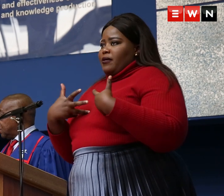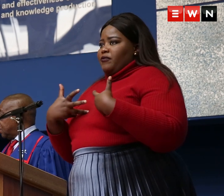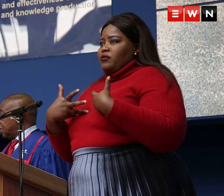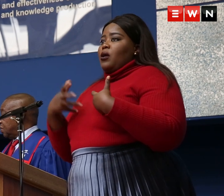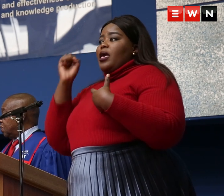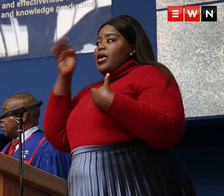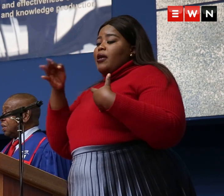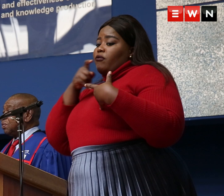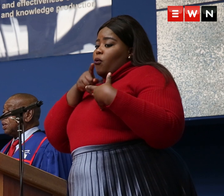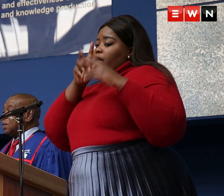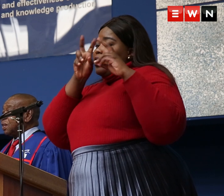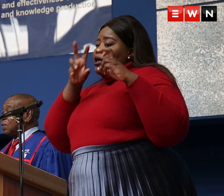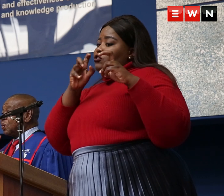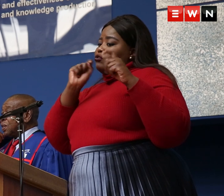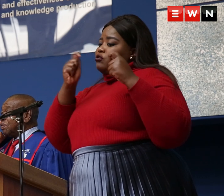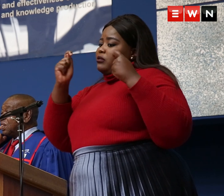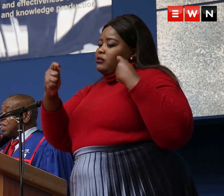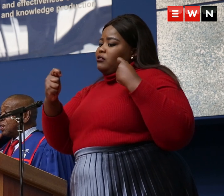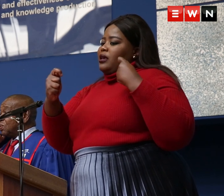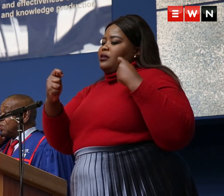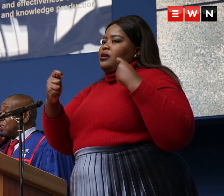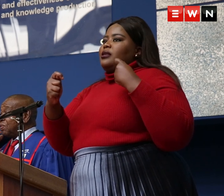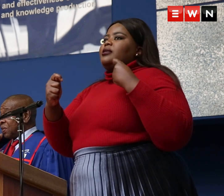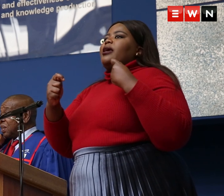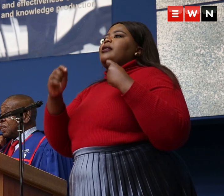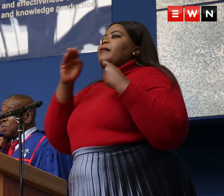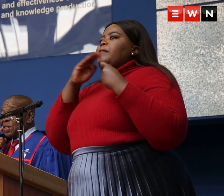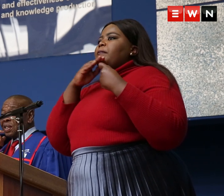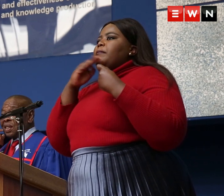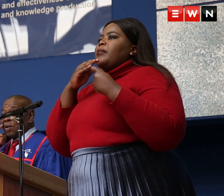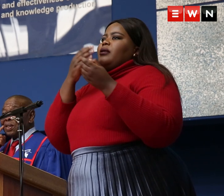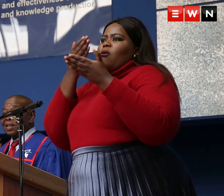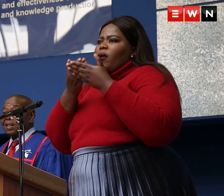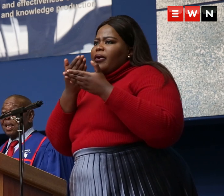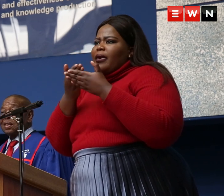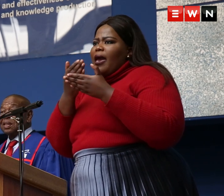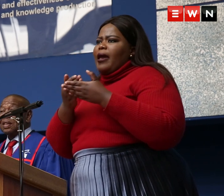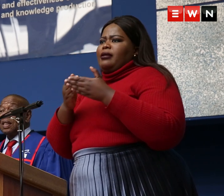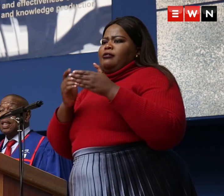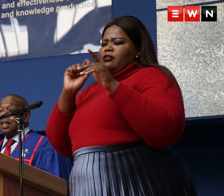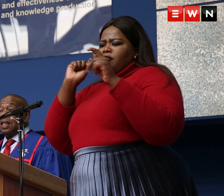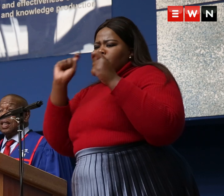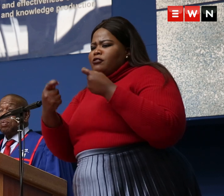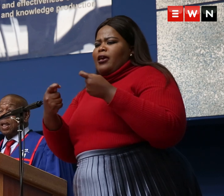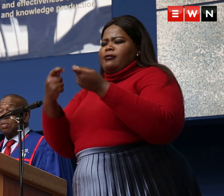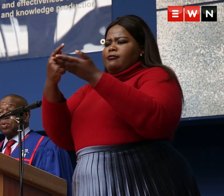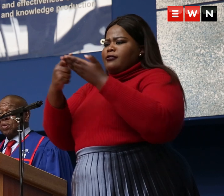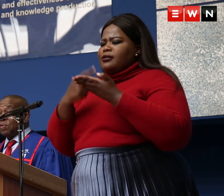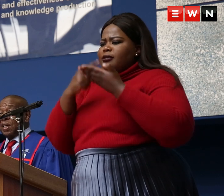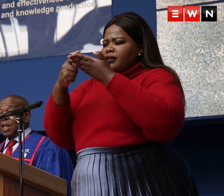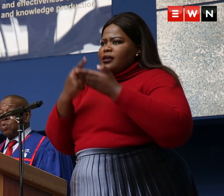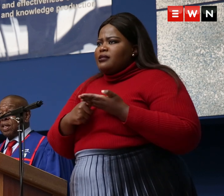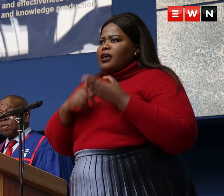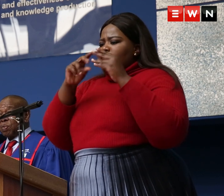those, it means that we have a chance to confront them, sit down and discuss, and be able